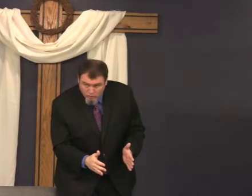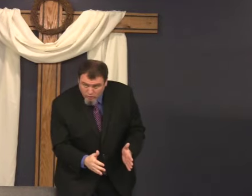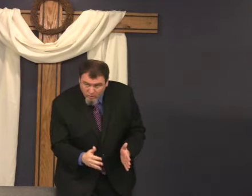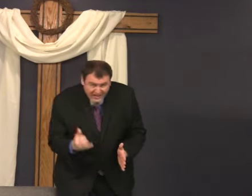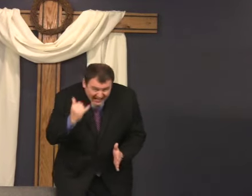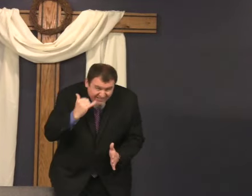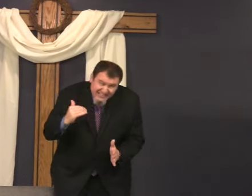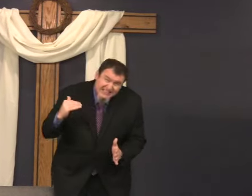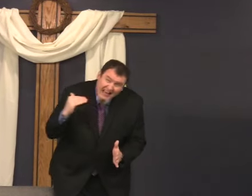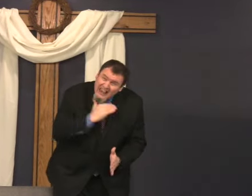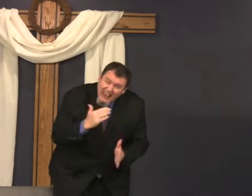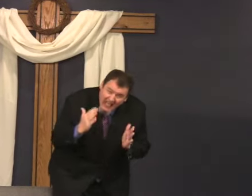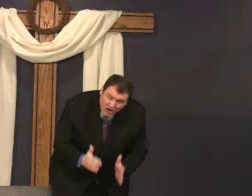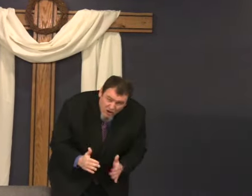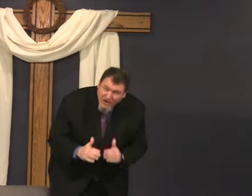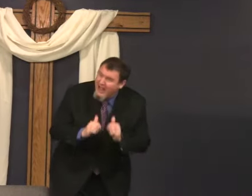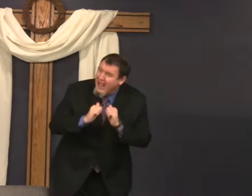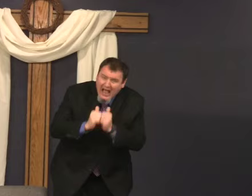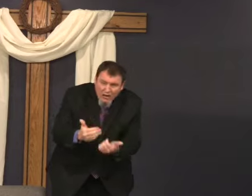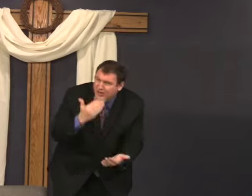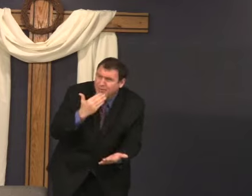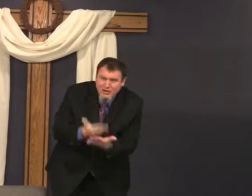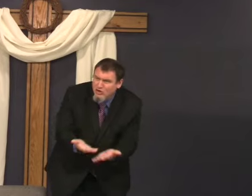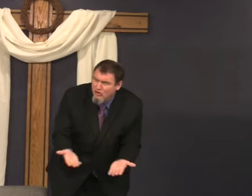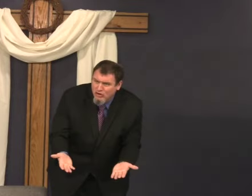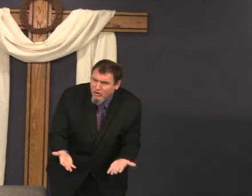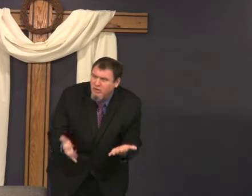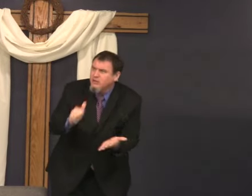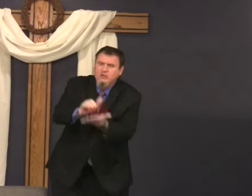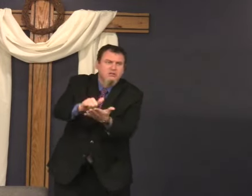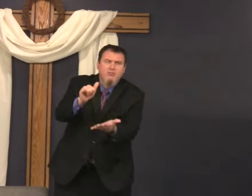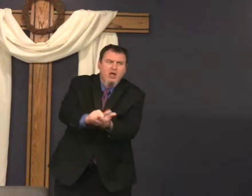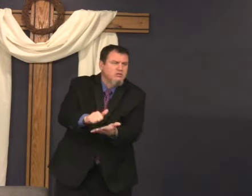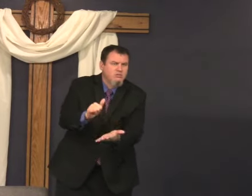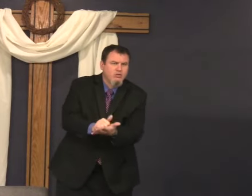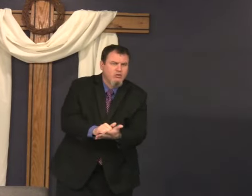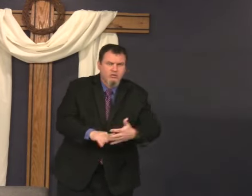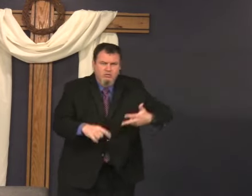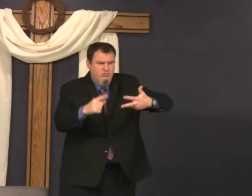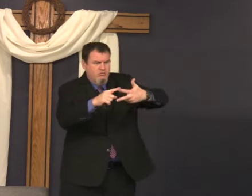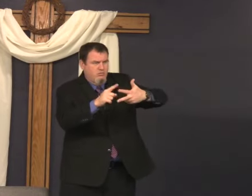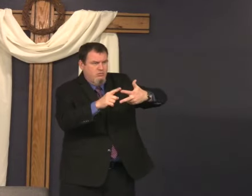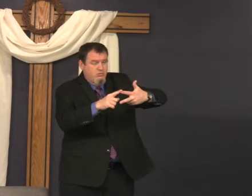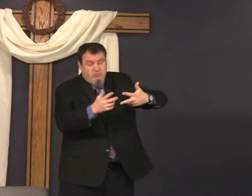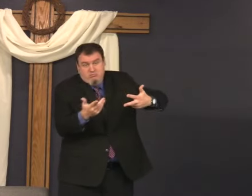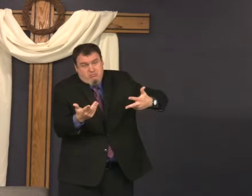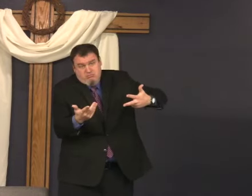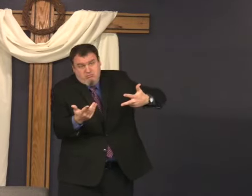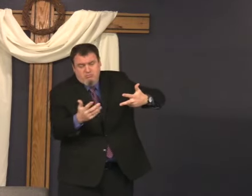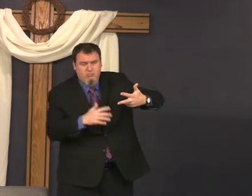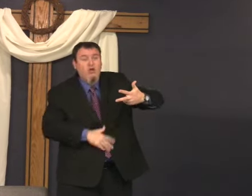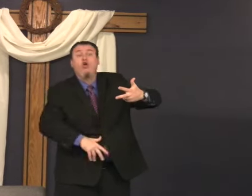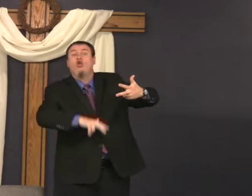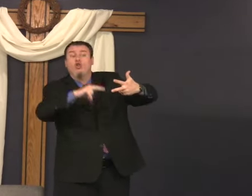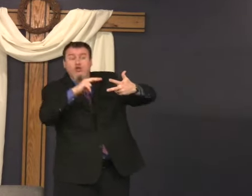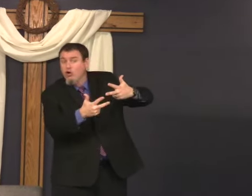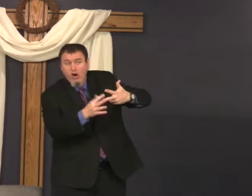then he's a liar. If he's a liar, how can he be good? That's not possible. So